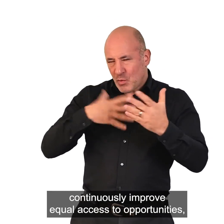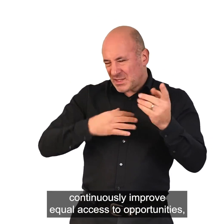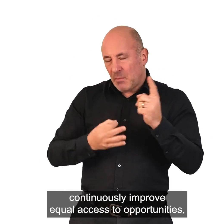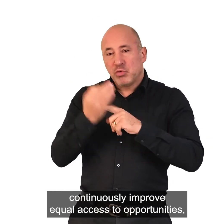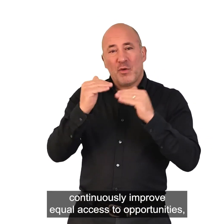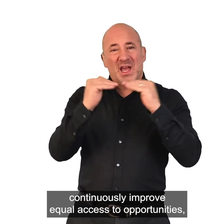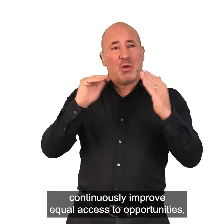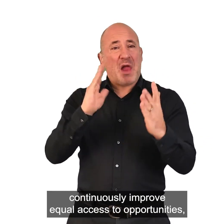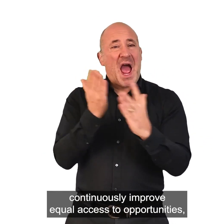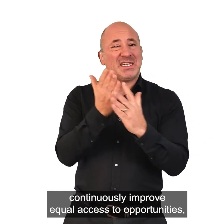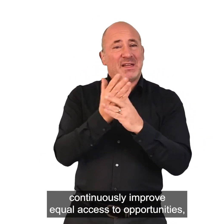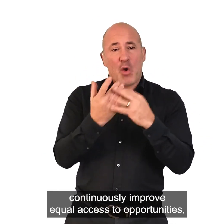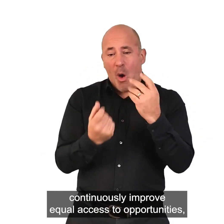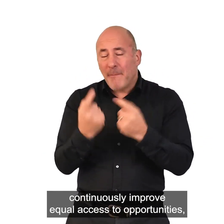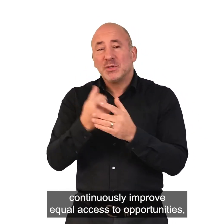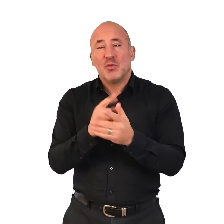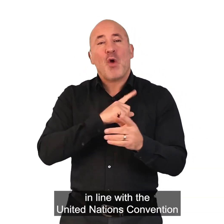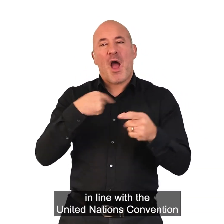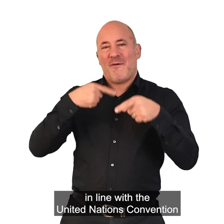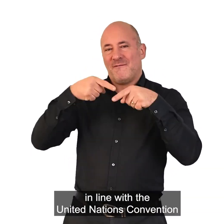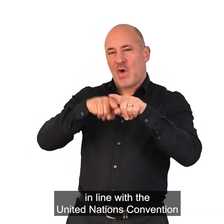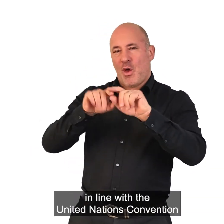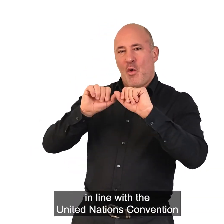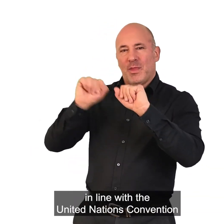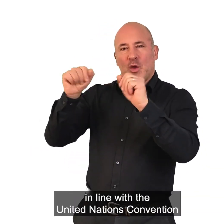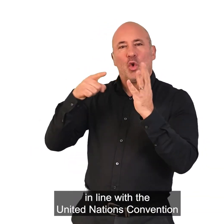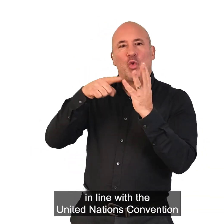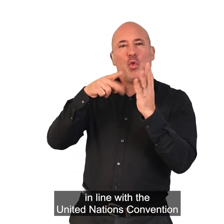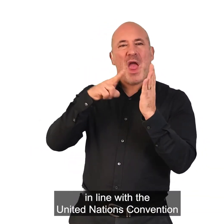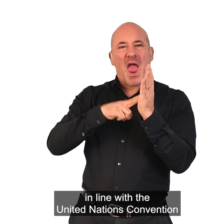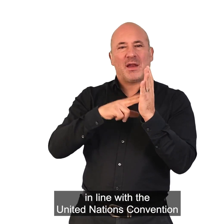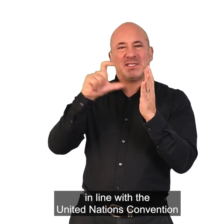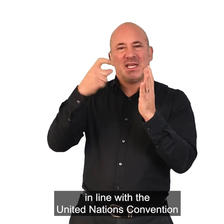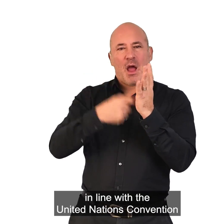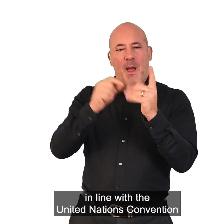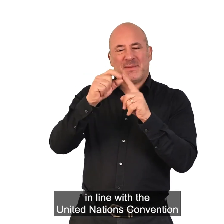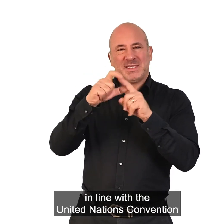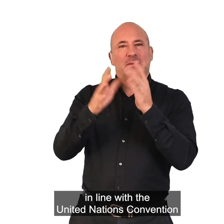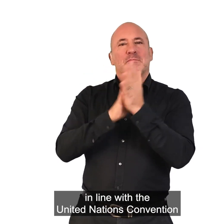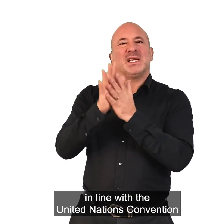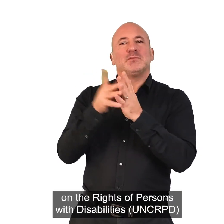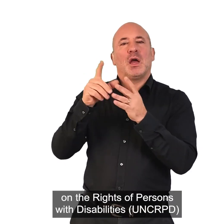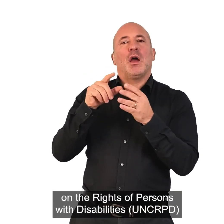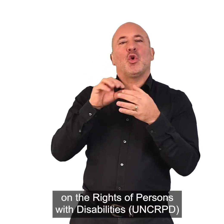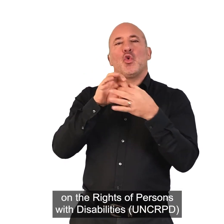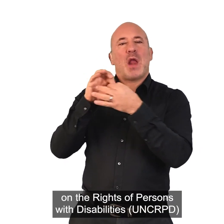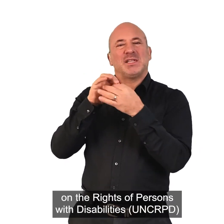continuously improve equal access to opportunities in line with the United Nations Convention on the Rights